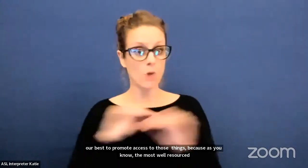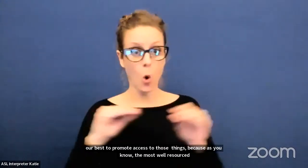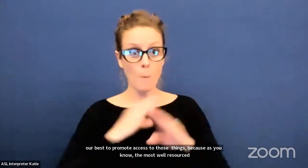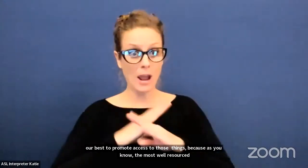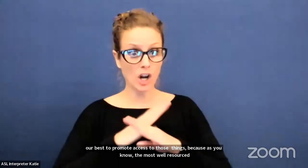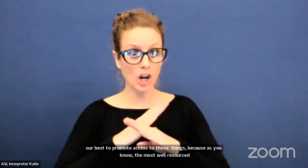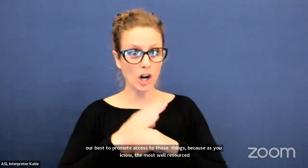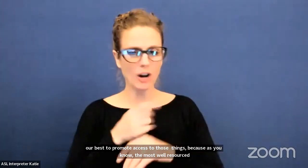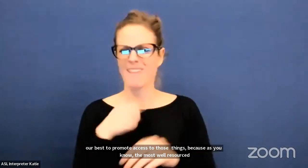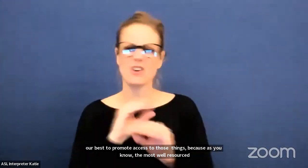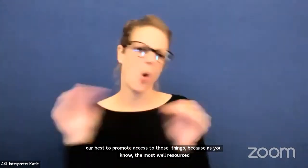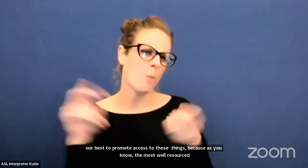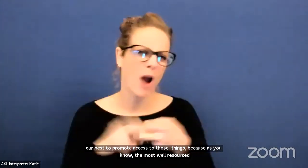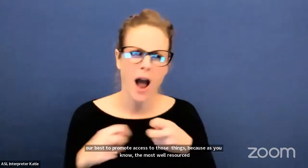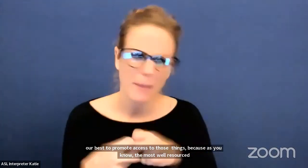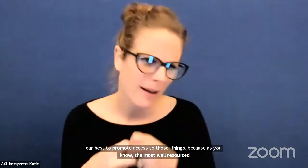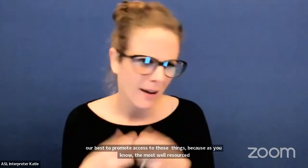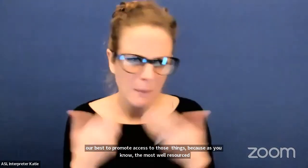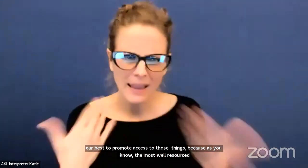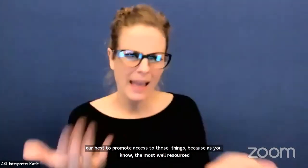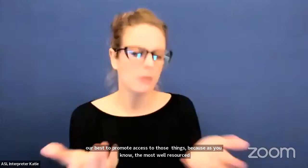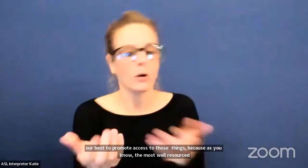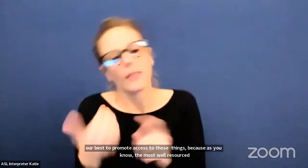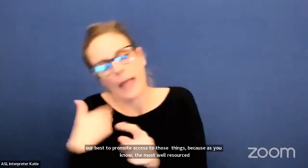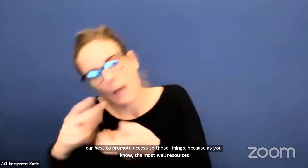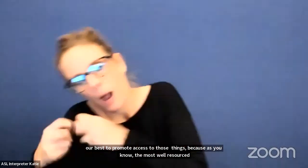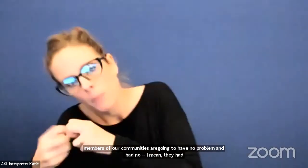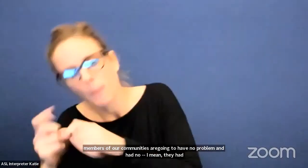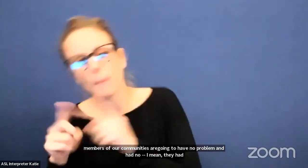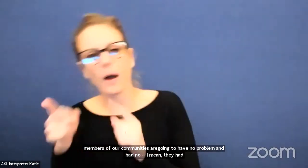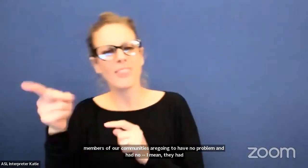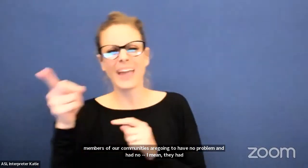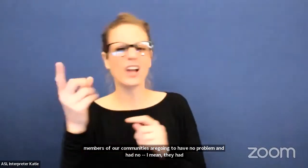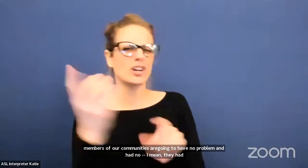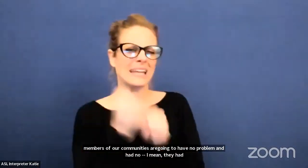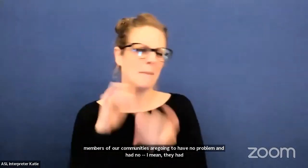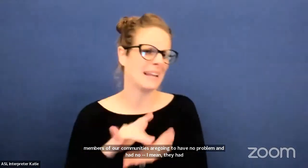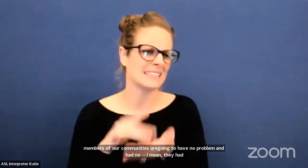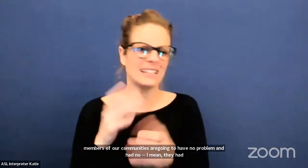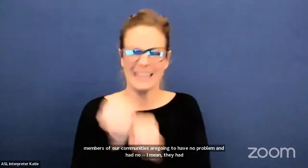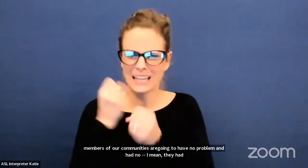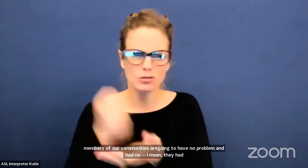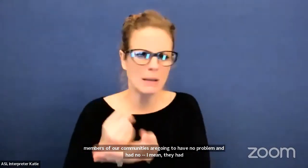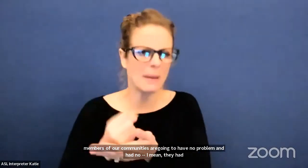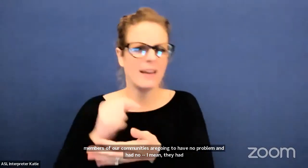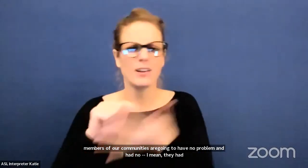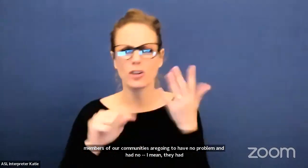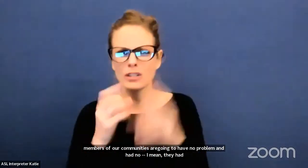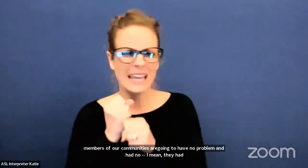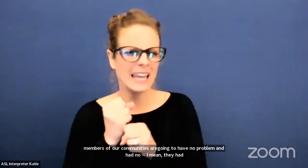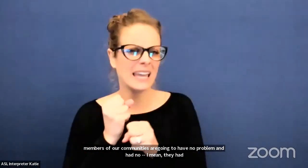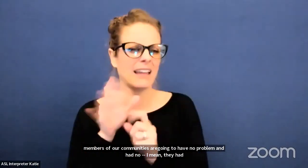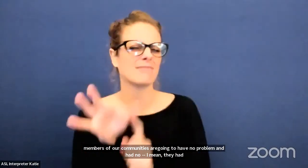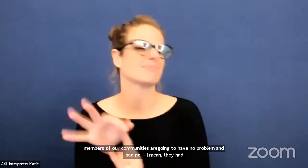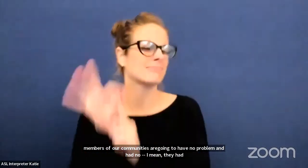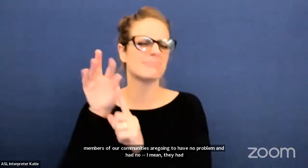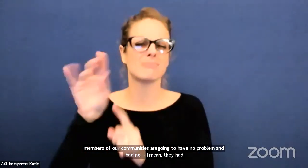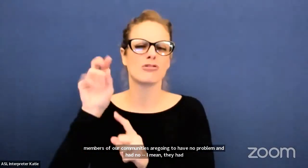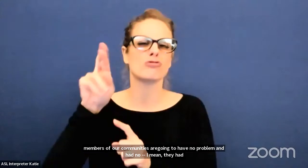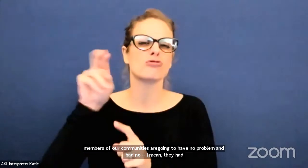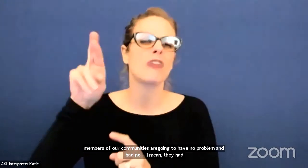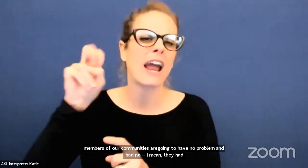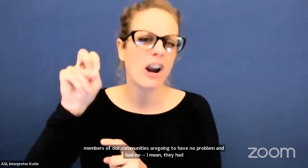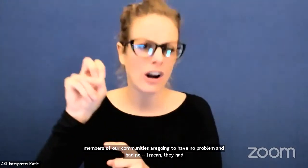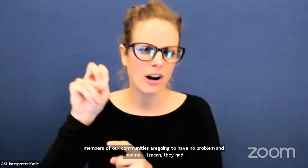problem, and they had problems, but they certainly were able to get a hold of scarce drugs. If my text messages were